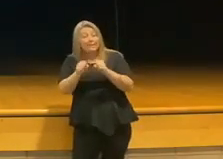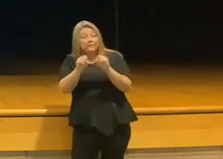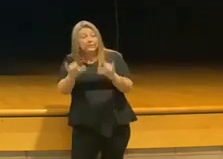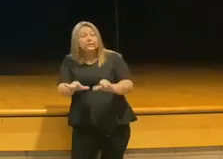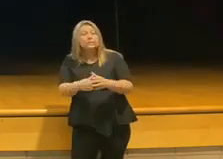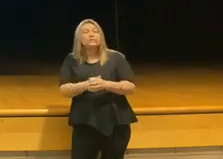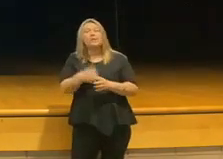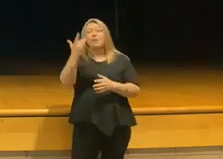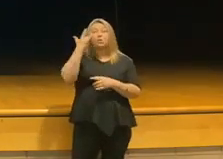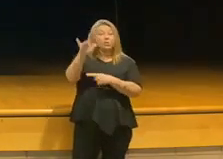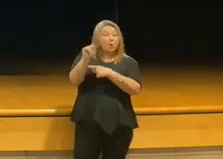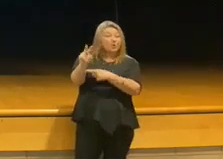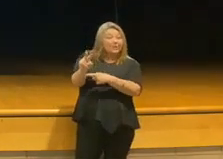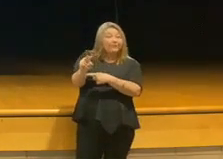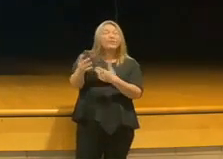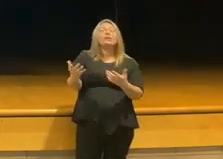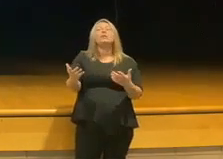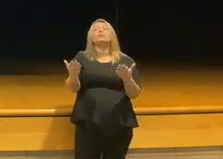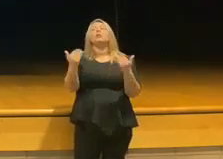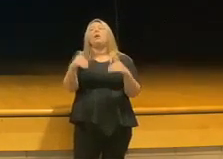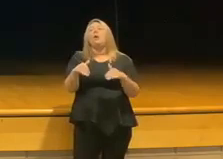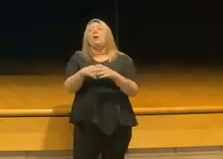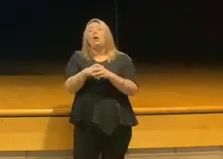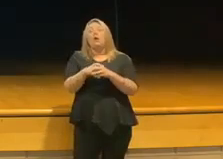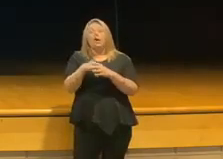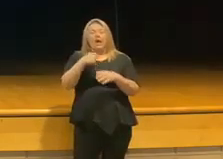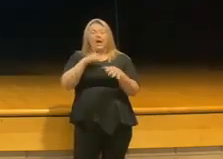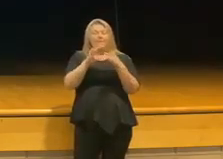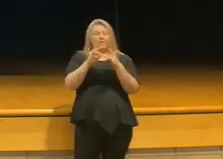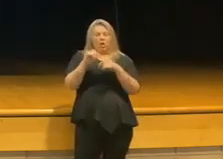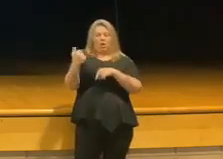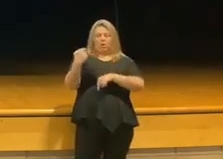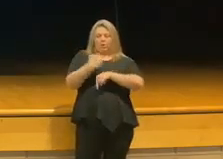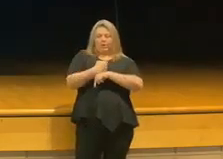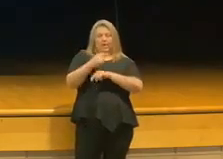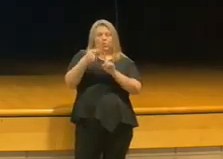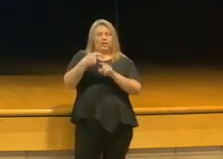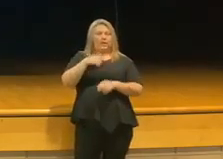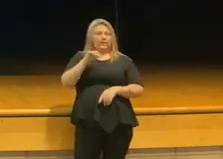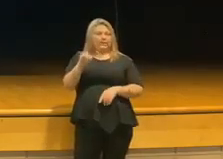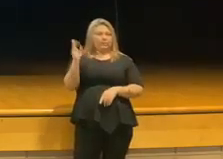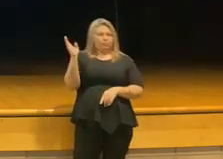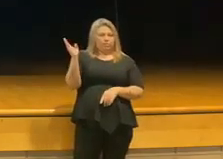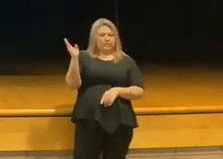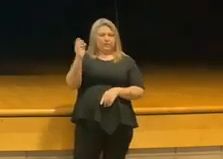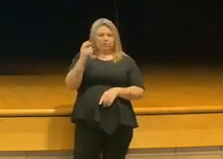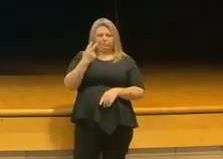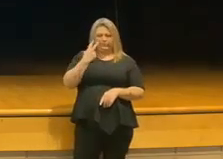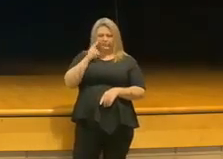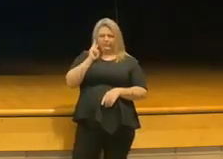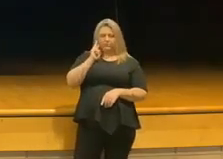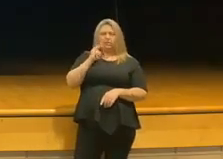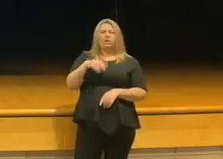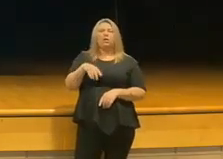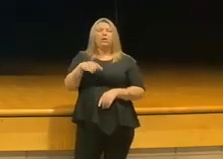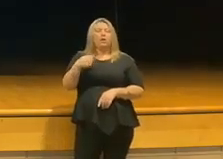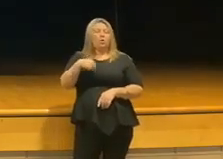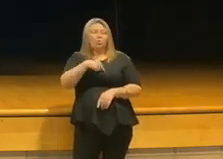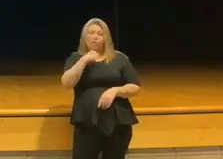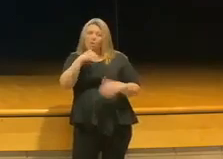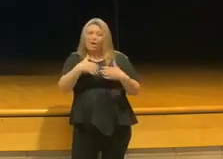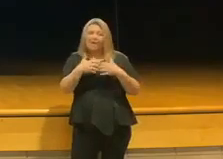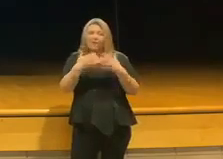smart TVs. I mentioned the other day when we did this presentation that we're pretty low tech at my house, but we